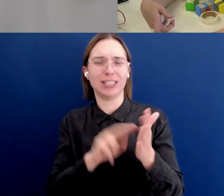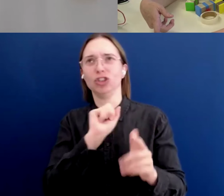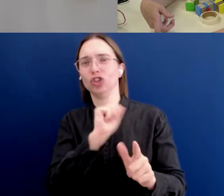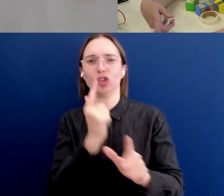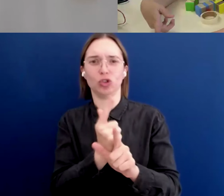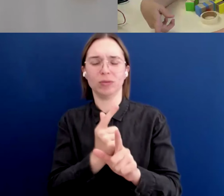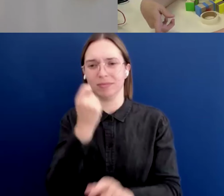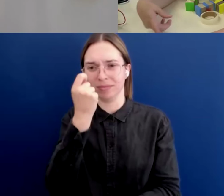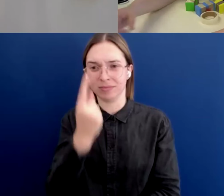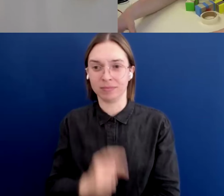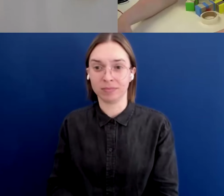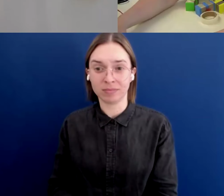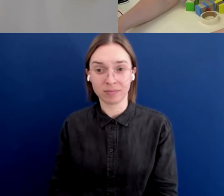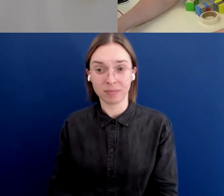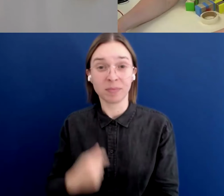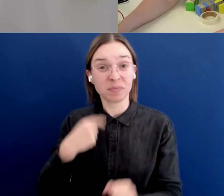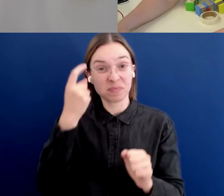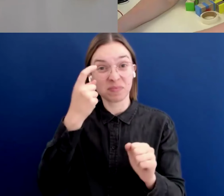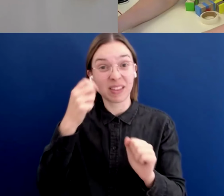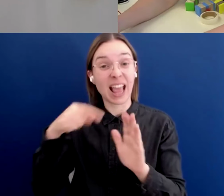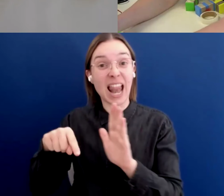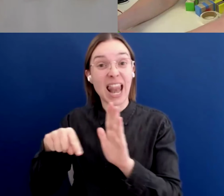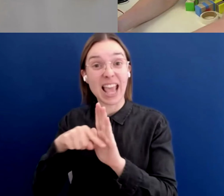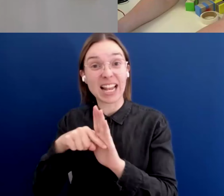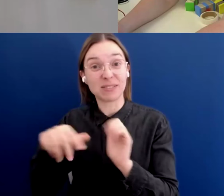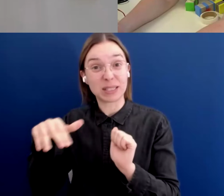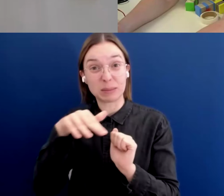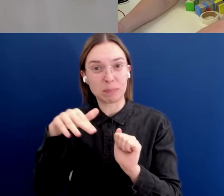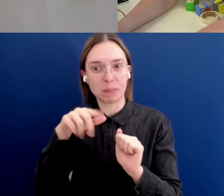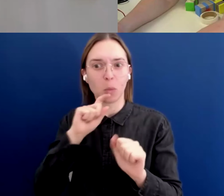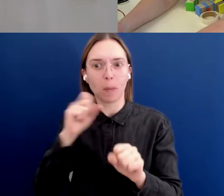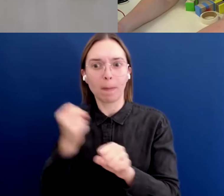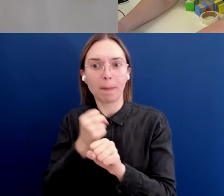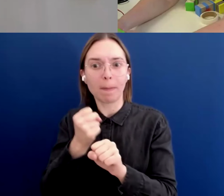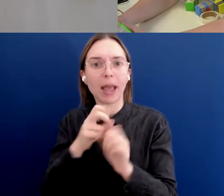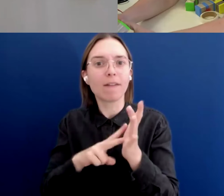motor. Okay, so if I put in a vibration motor,